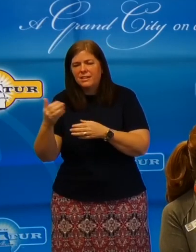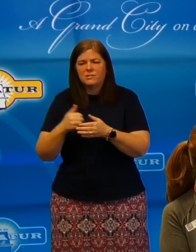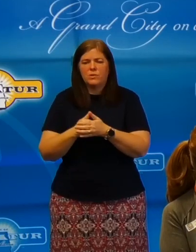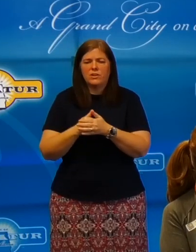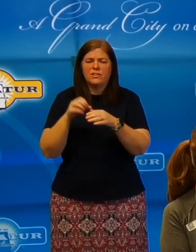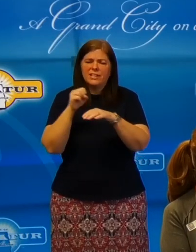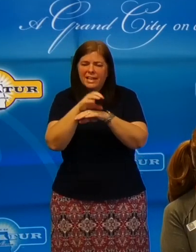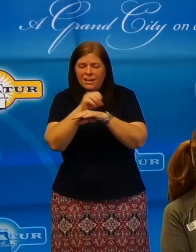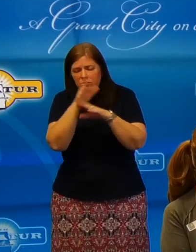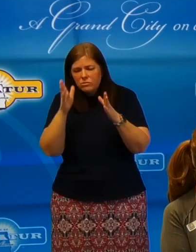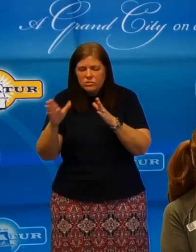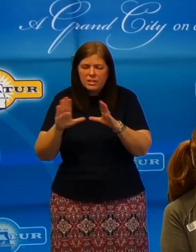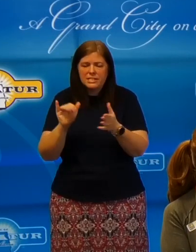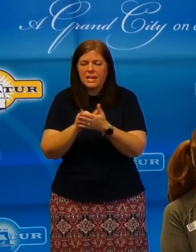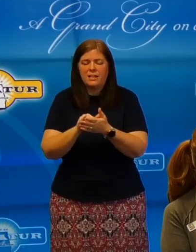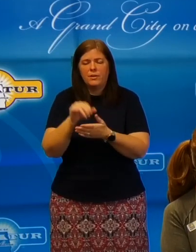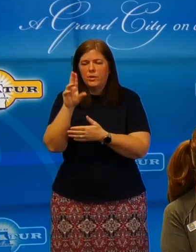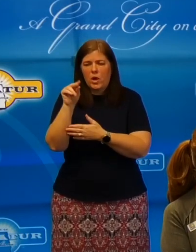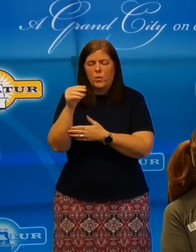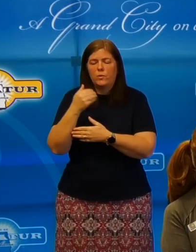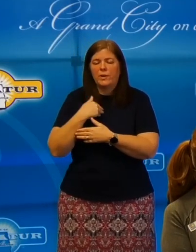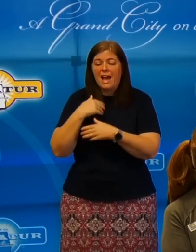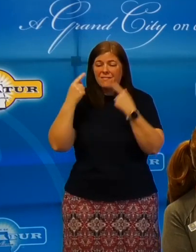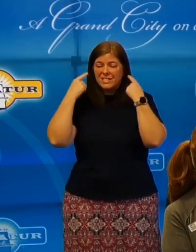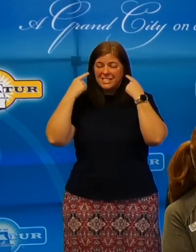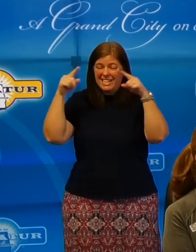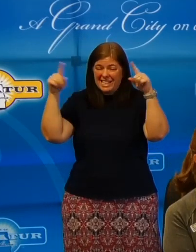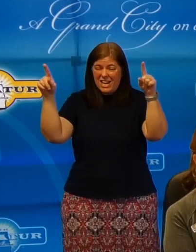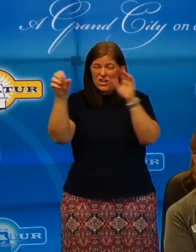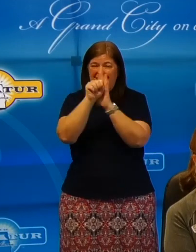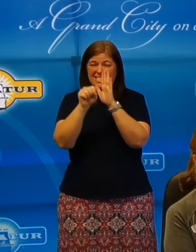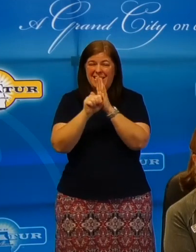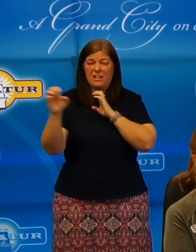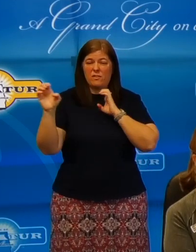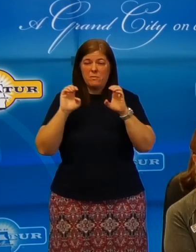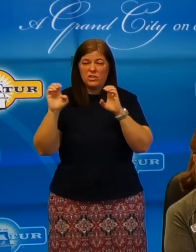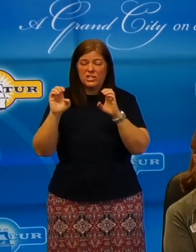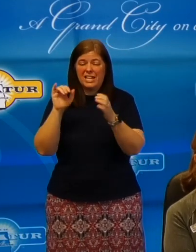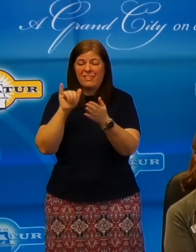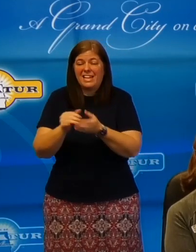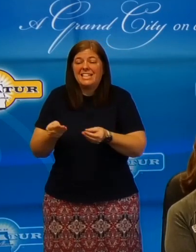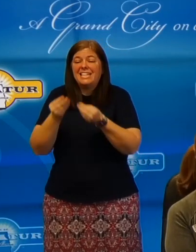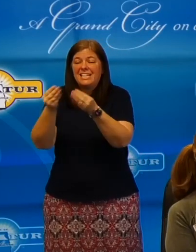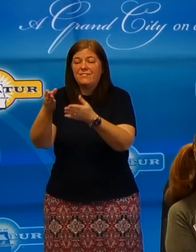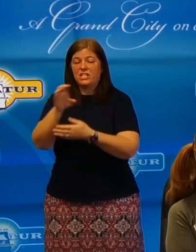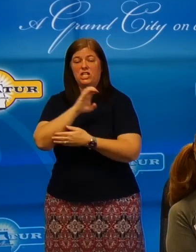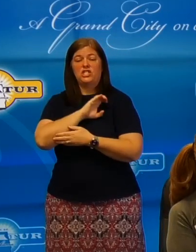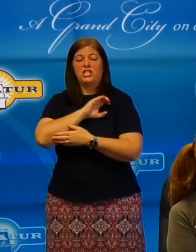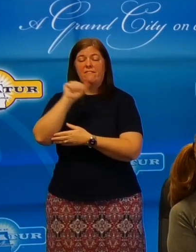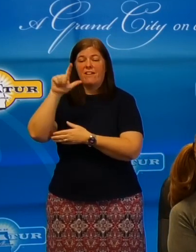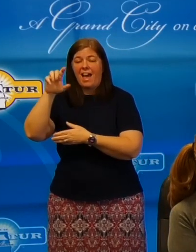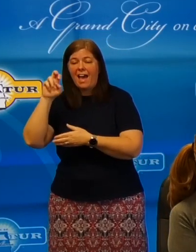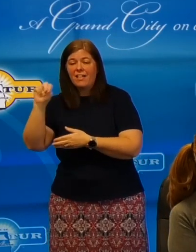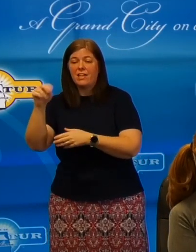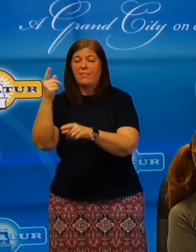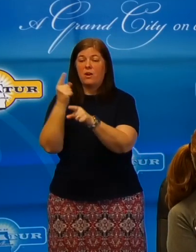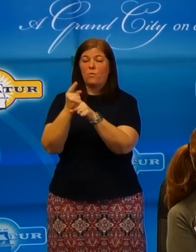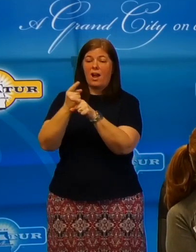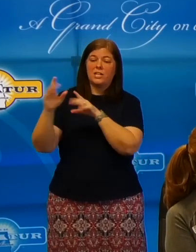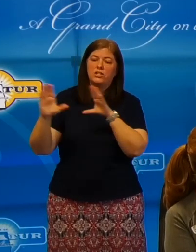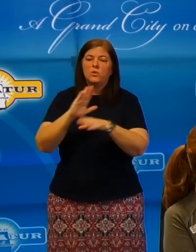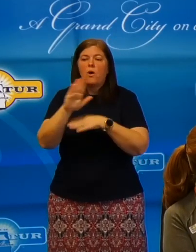that. Well, actually, no. When we declare a state of emergency, that gives Chief Allen that right to do all things. Now, he